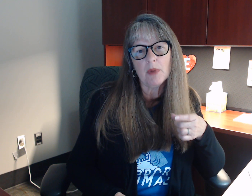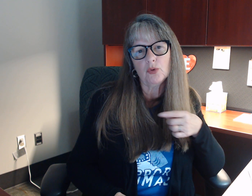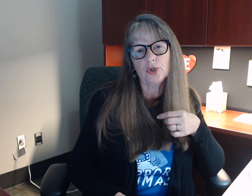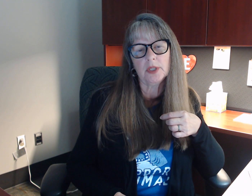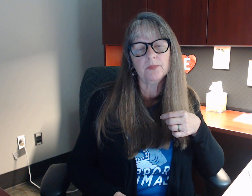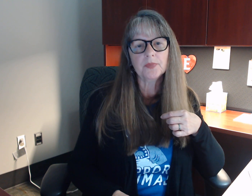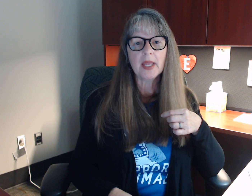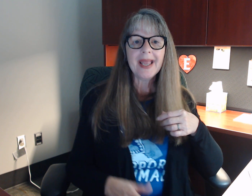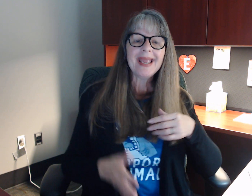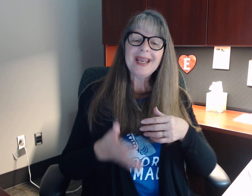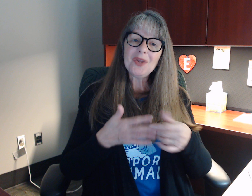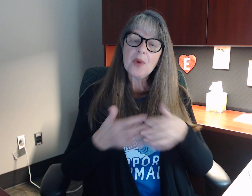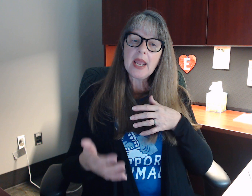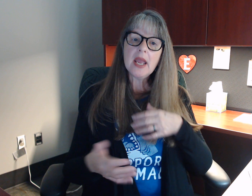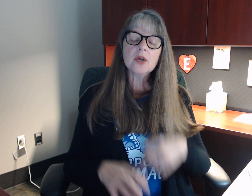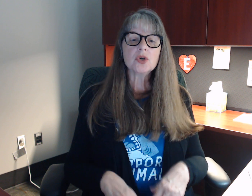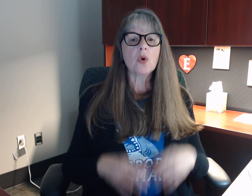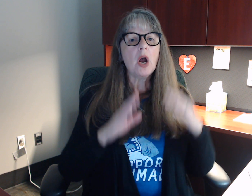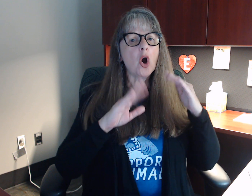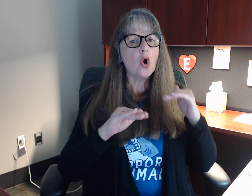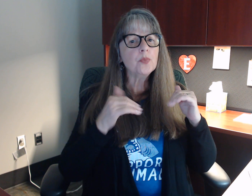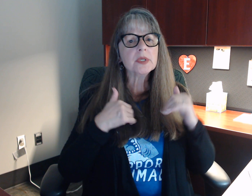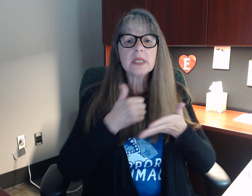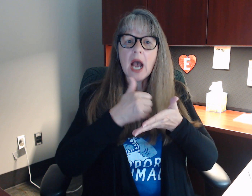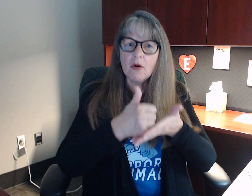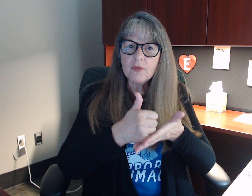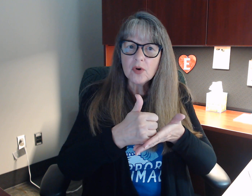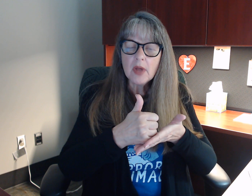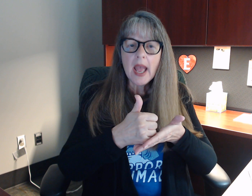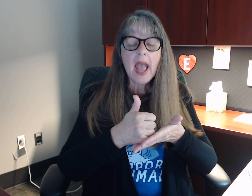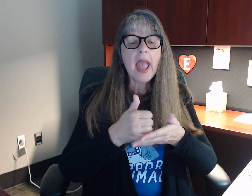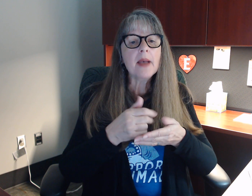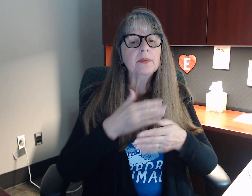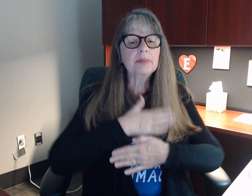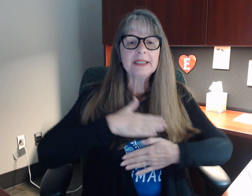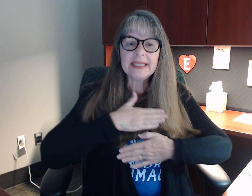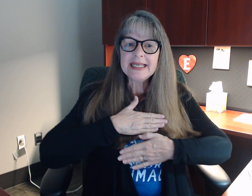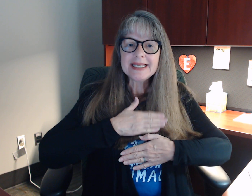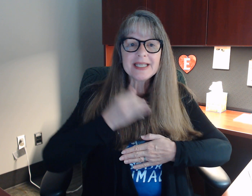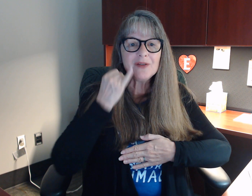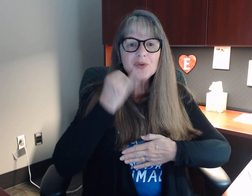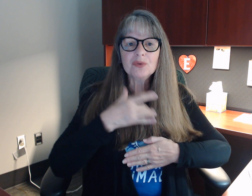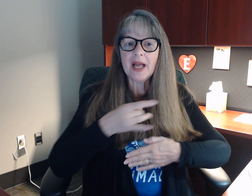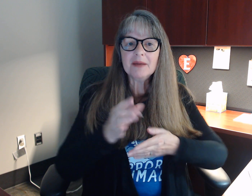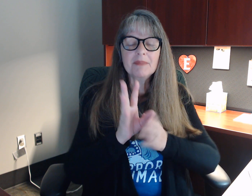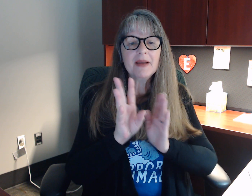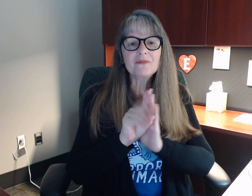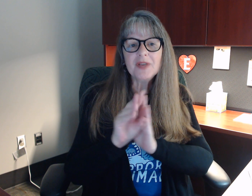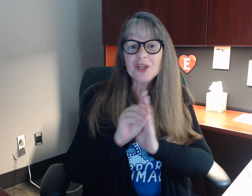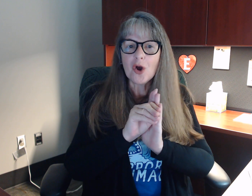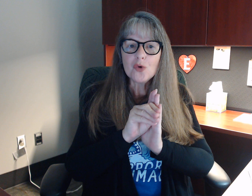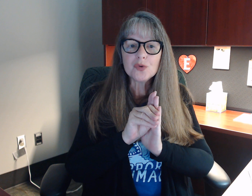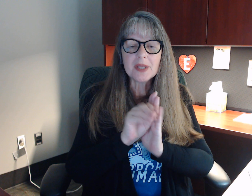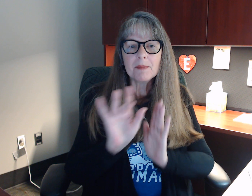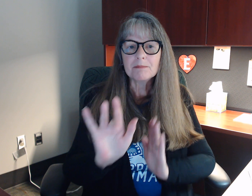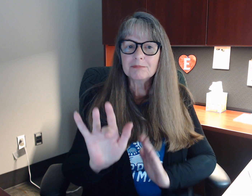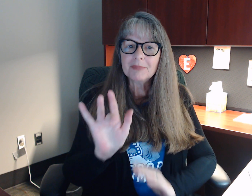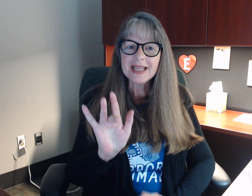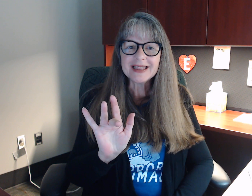emotion. Anyway, so I hope this is helpful, and please, if you like my videos, then hit the